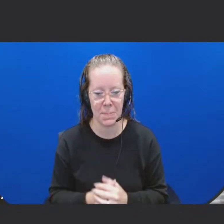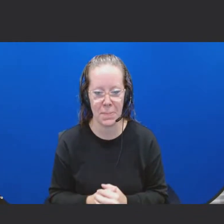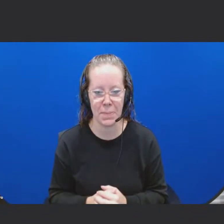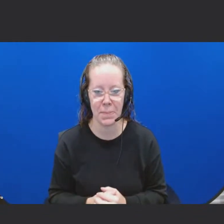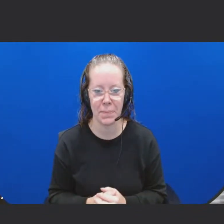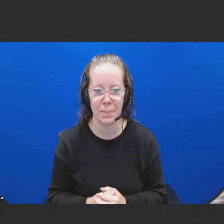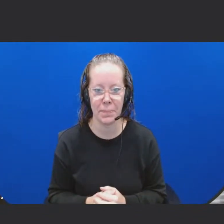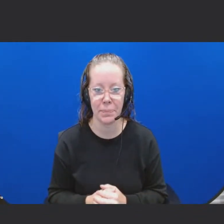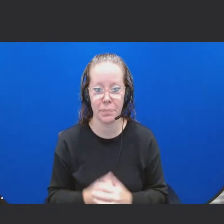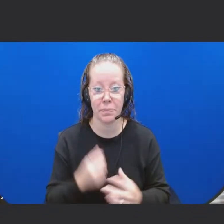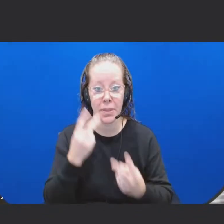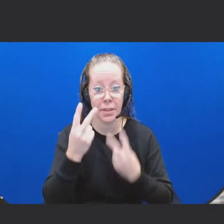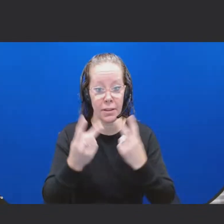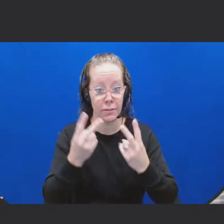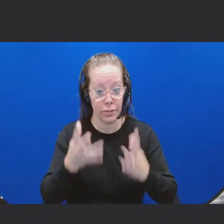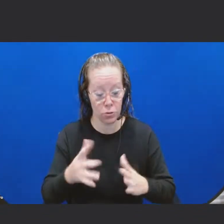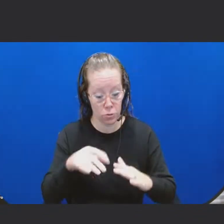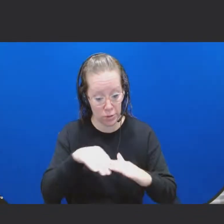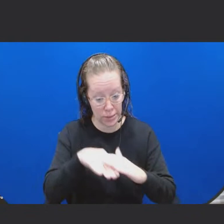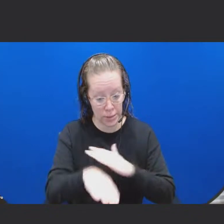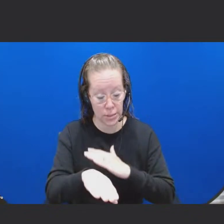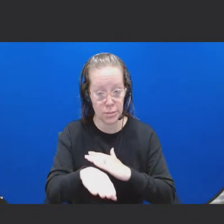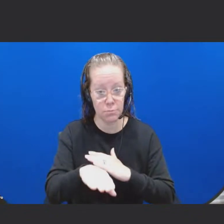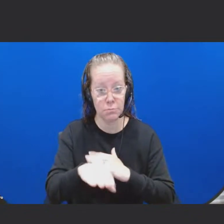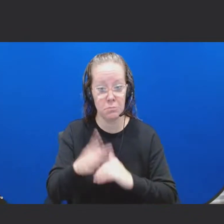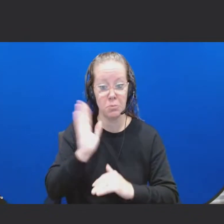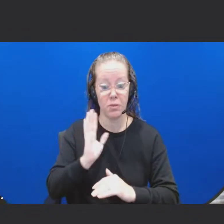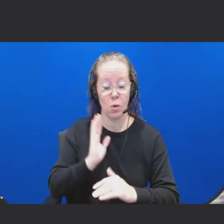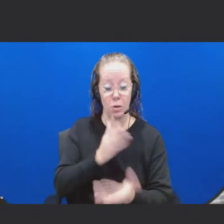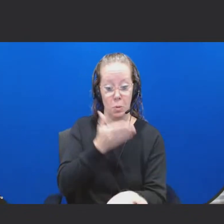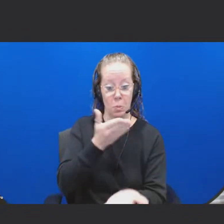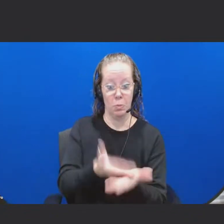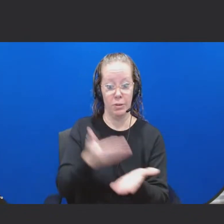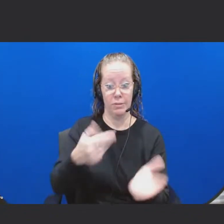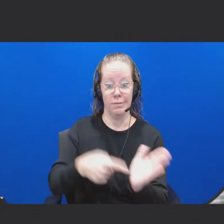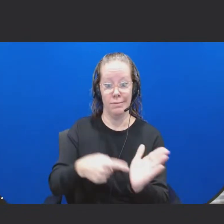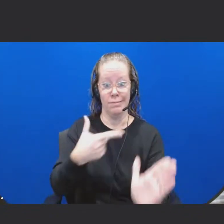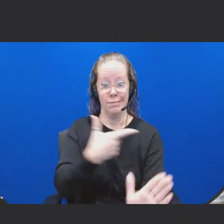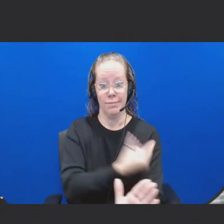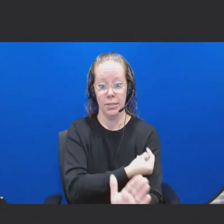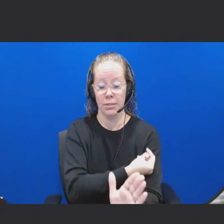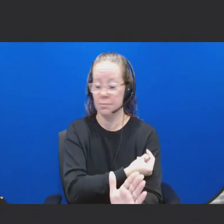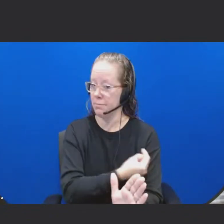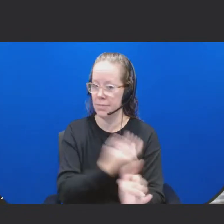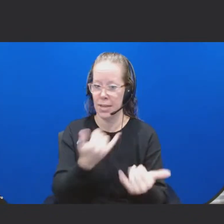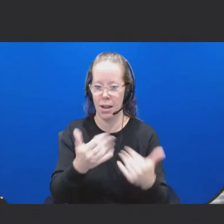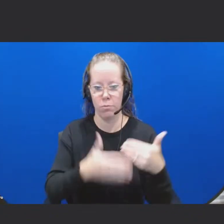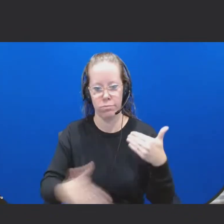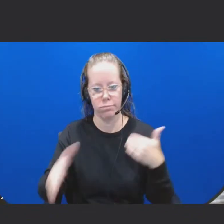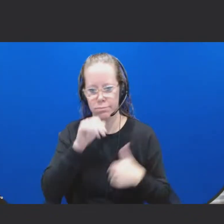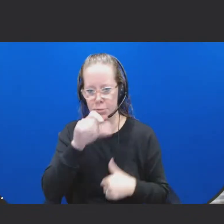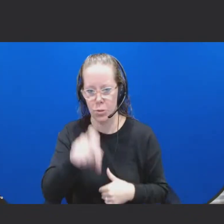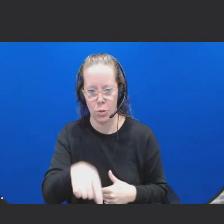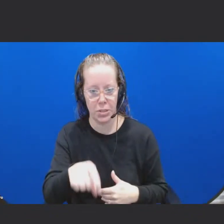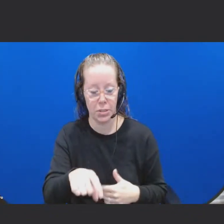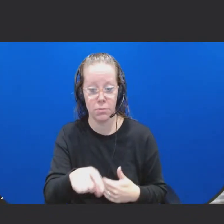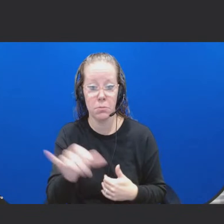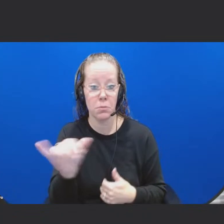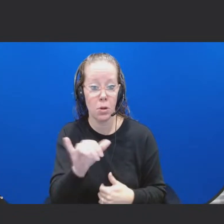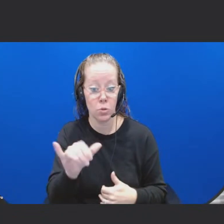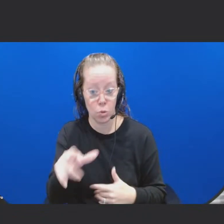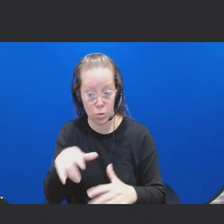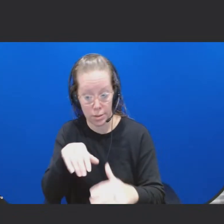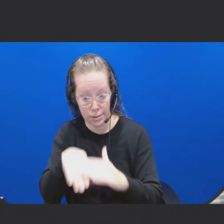Visitors no longer need to show proof of vaccine. In fact, visitors do not need to be vaccinated when they come